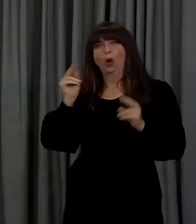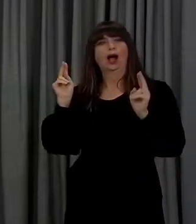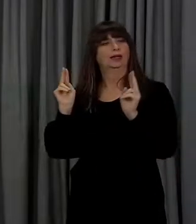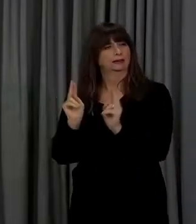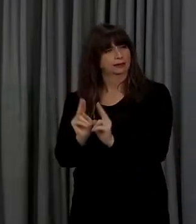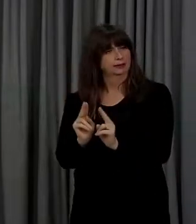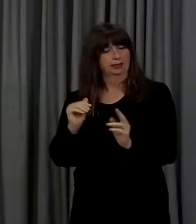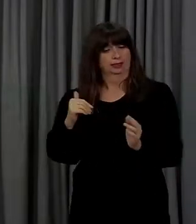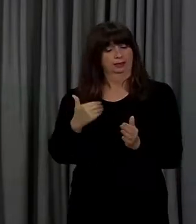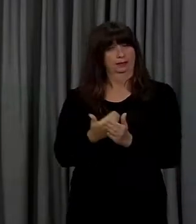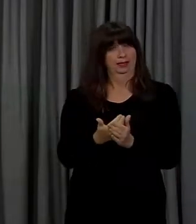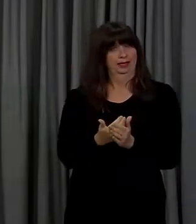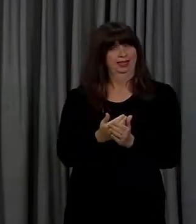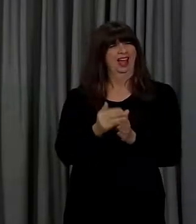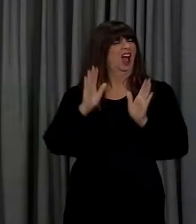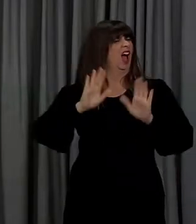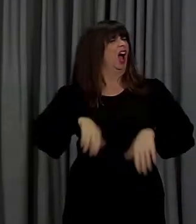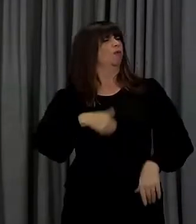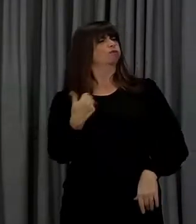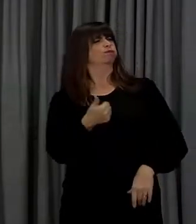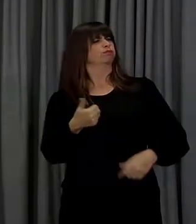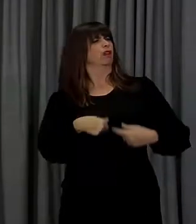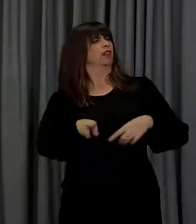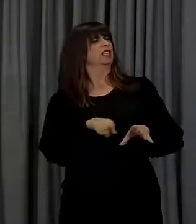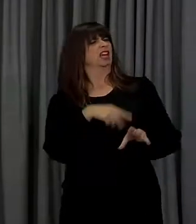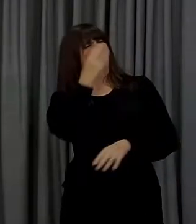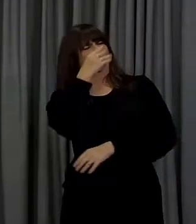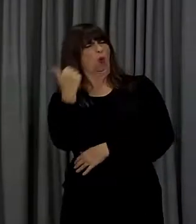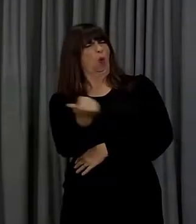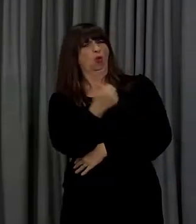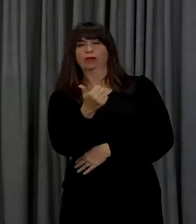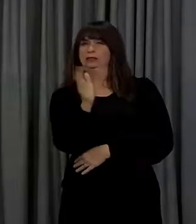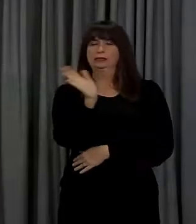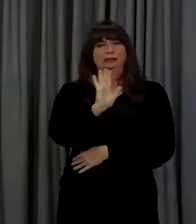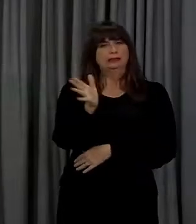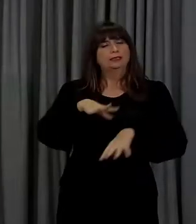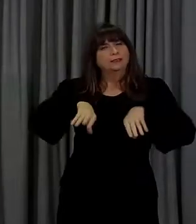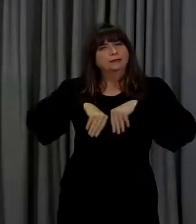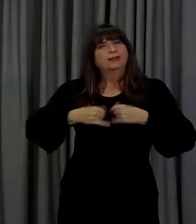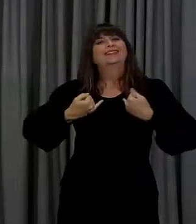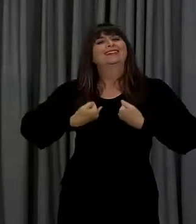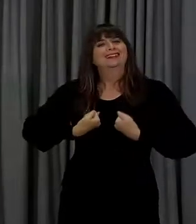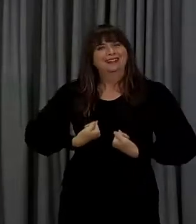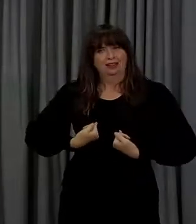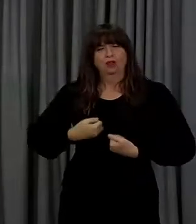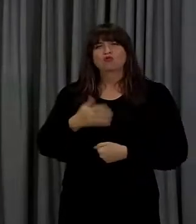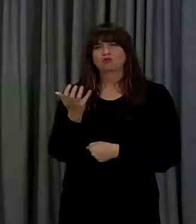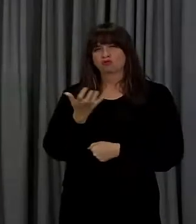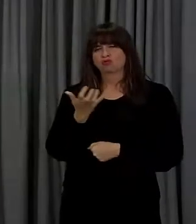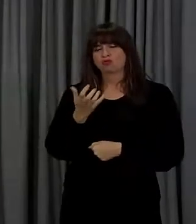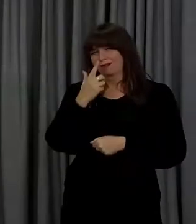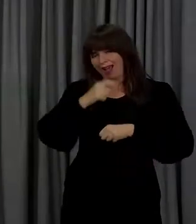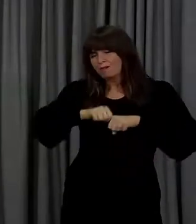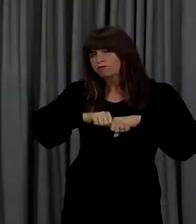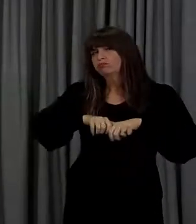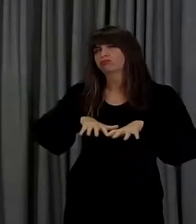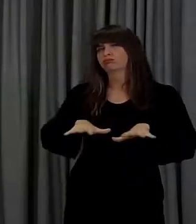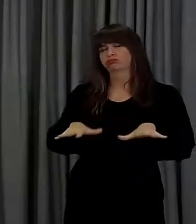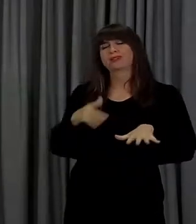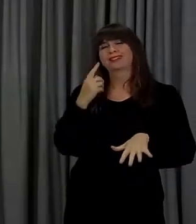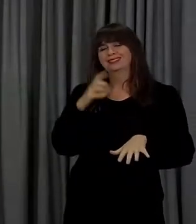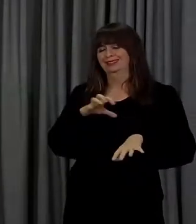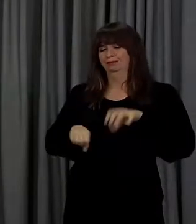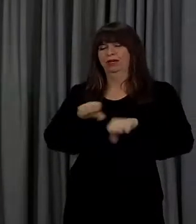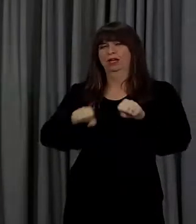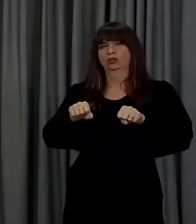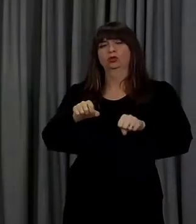virus. We shouldn't be complacent about flu. It's a very nasty illness which is easily spread, particularly amongst